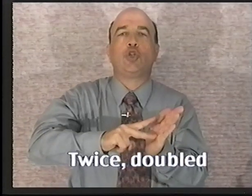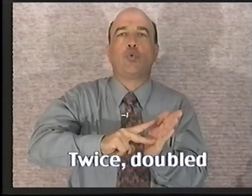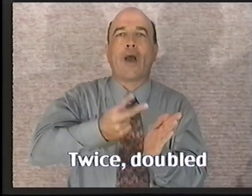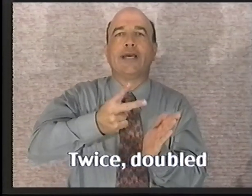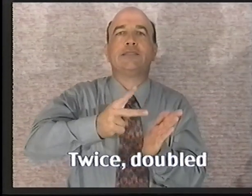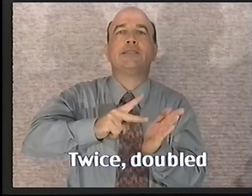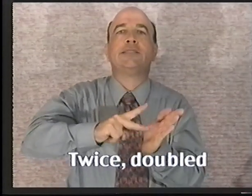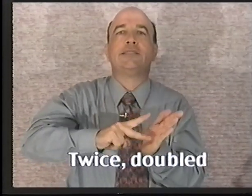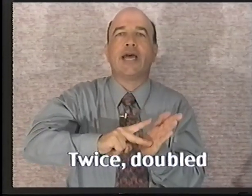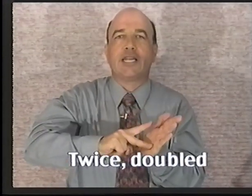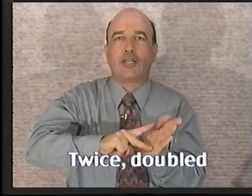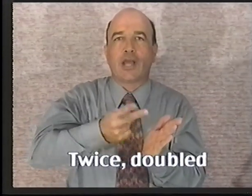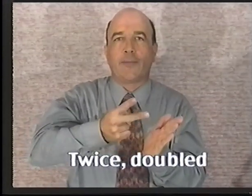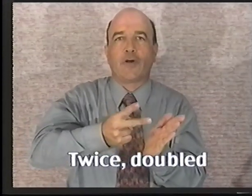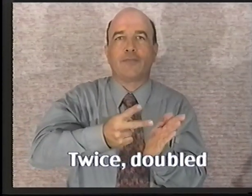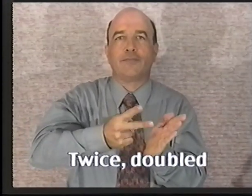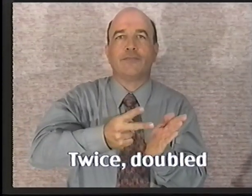Twice, double.